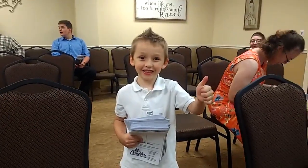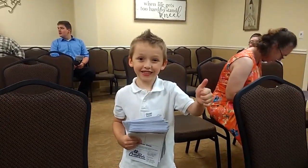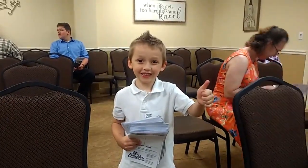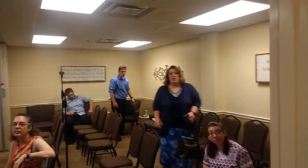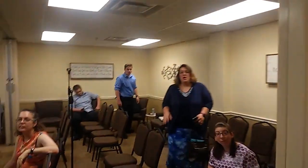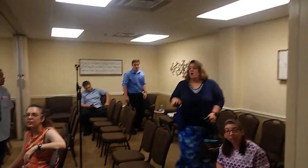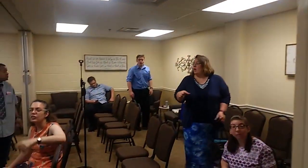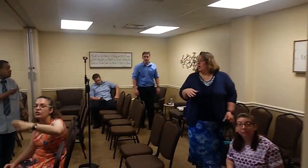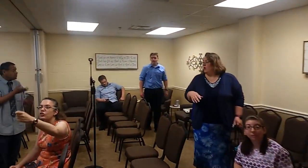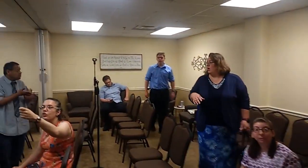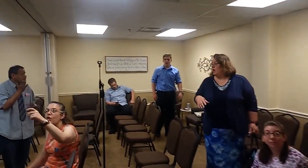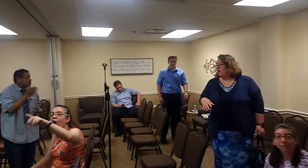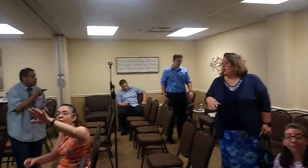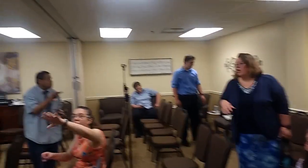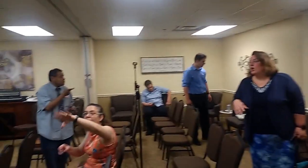fill our